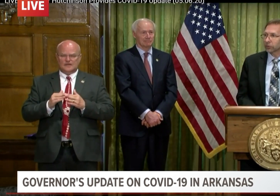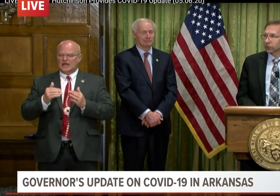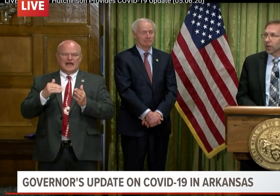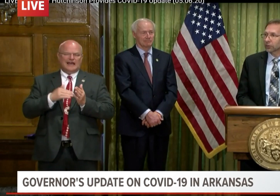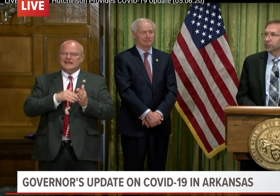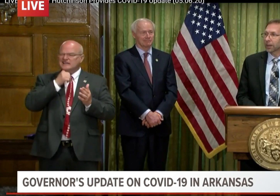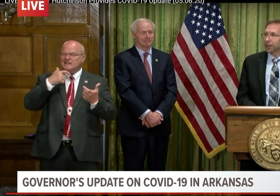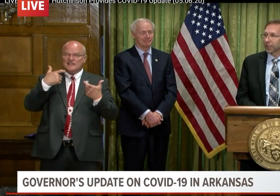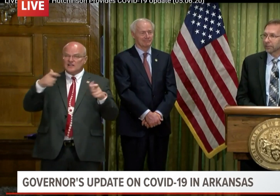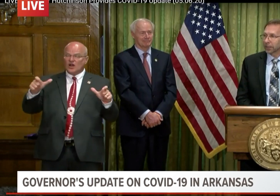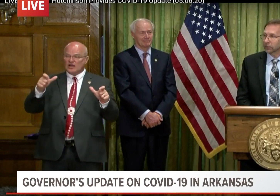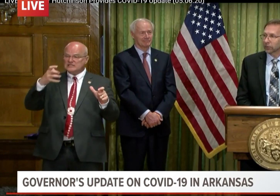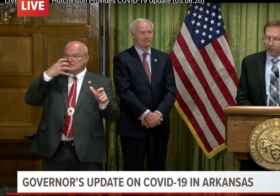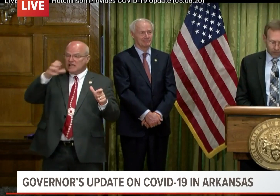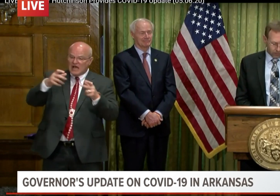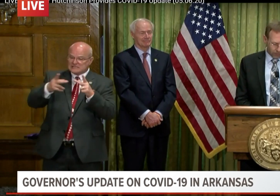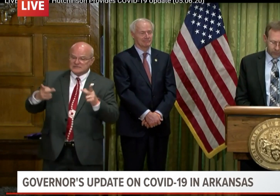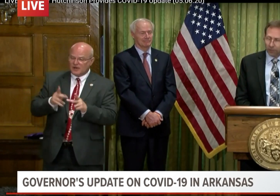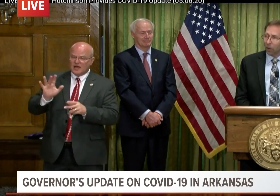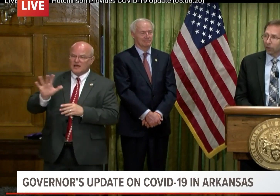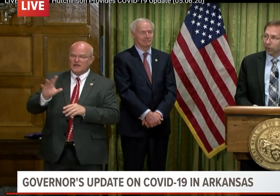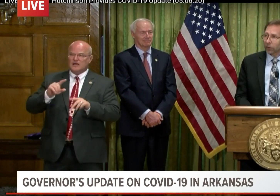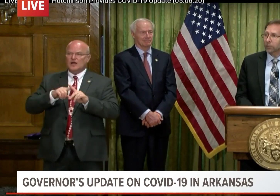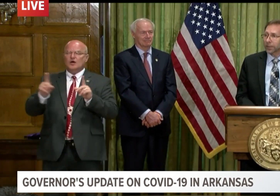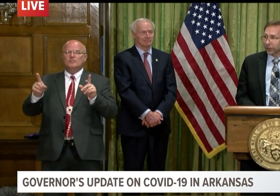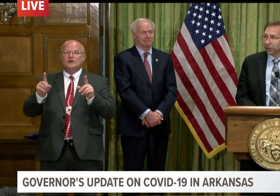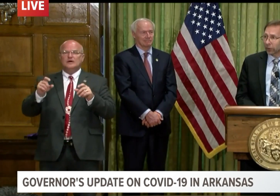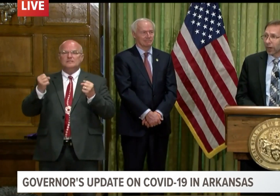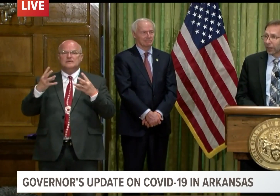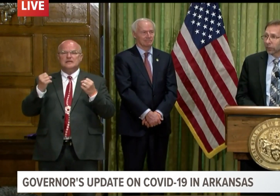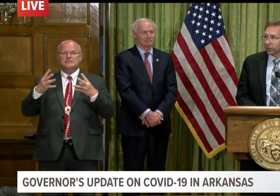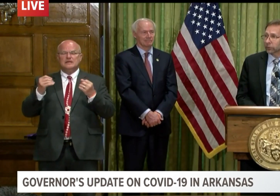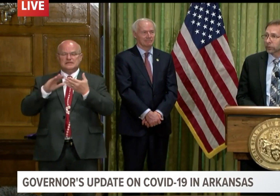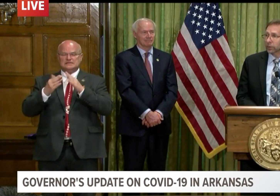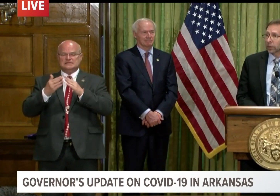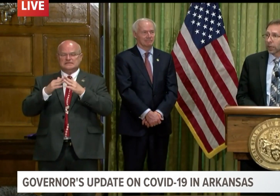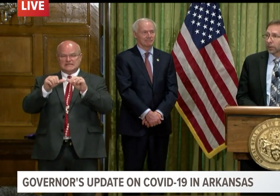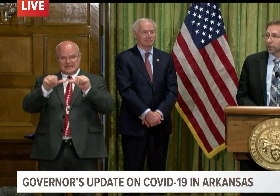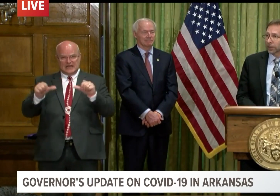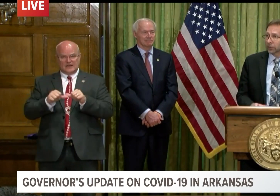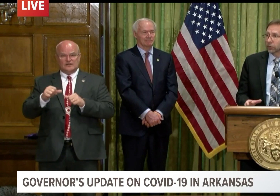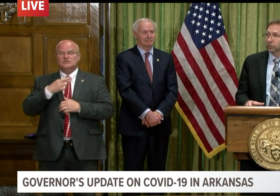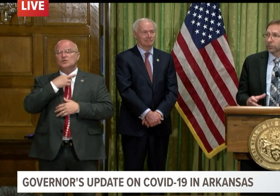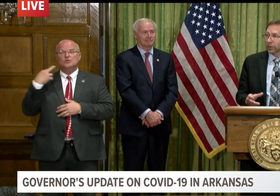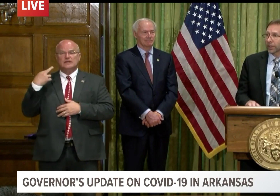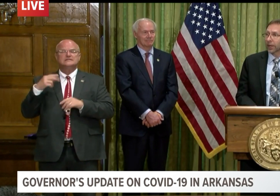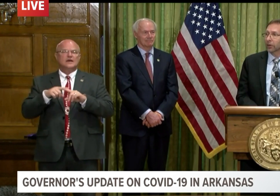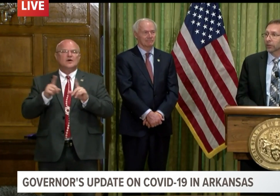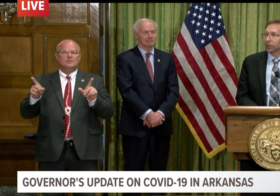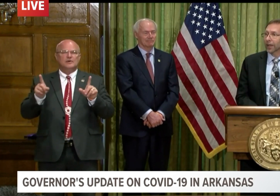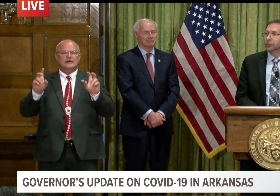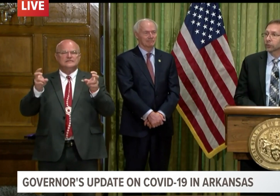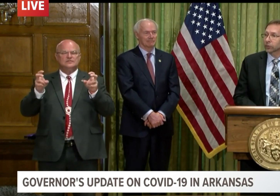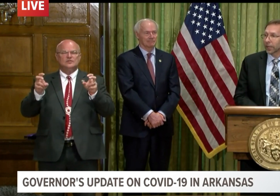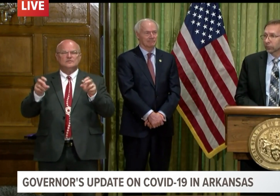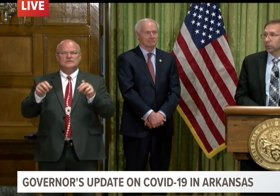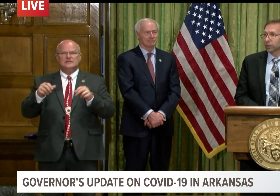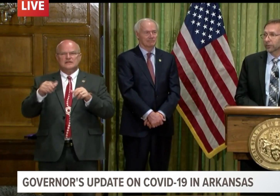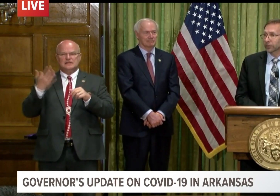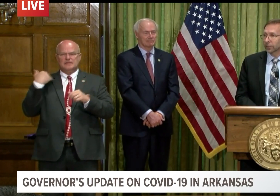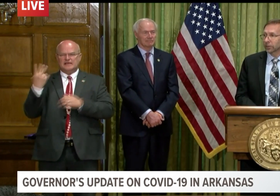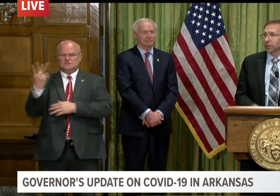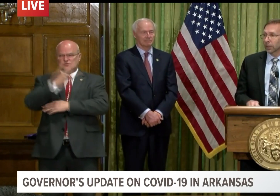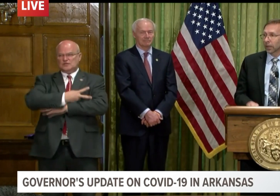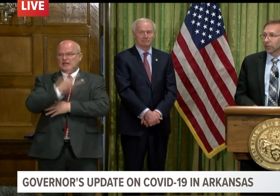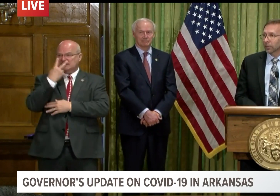not the largest hotspot by any means, but all of our urban areas are at risk. But in terms of the areas the last 2 days